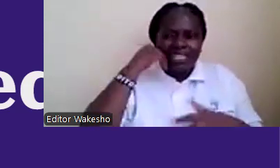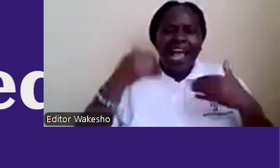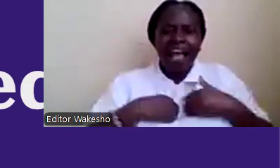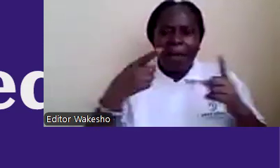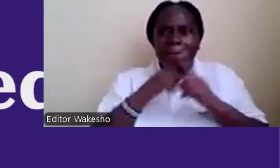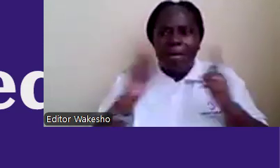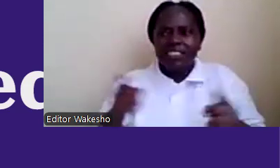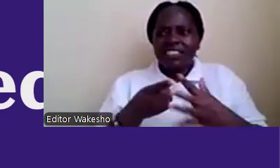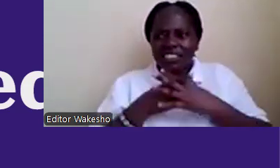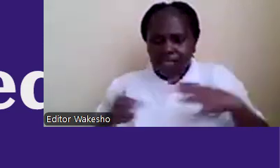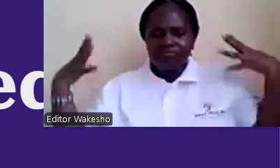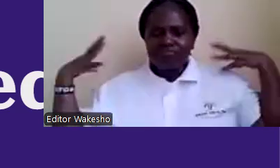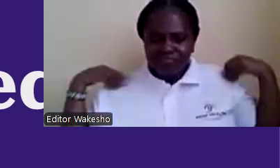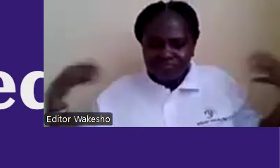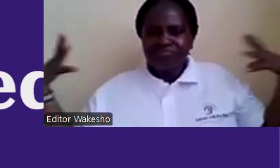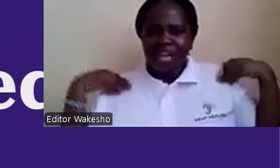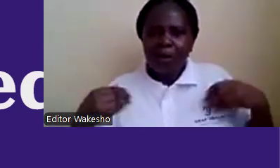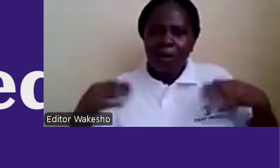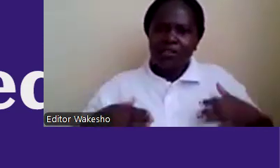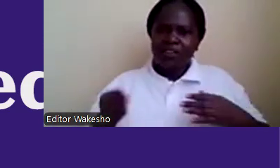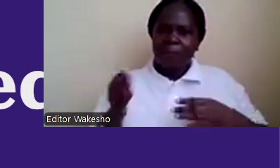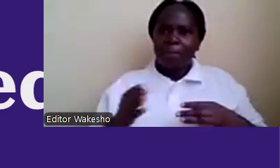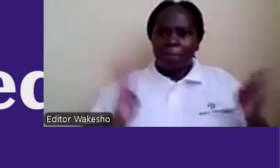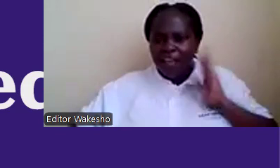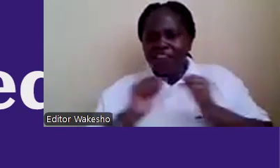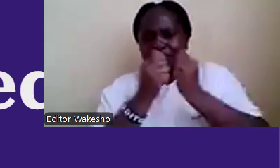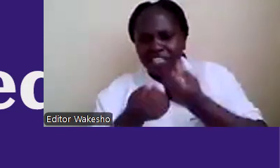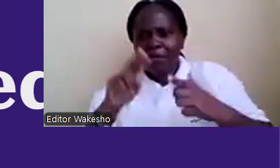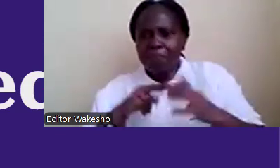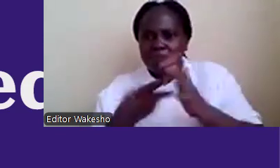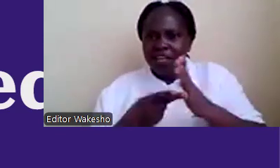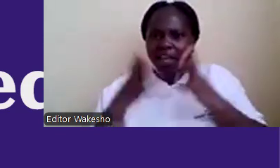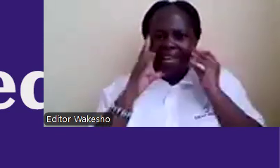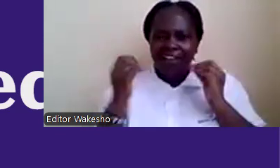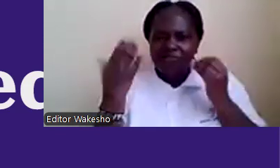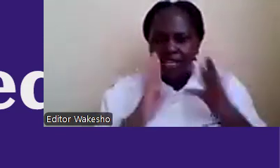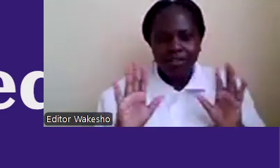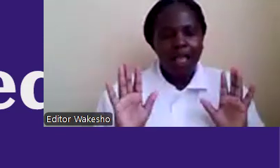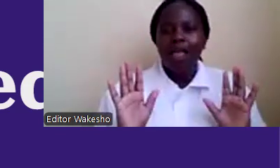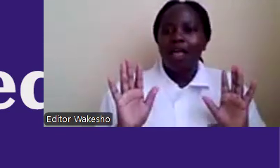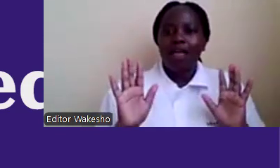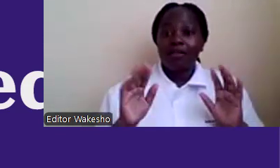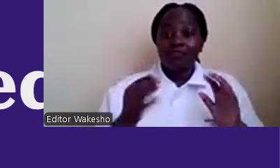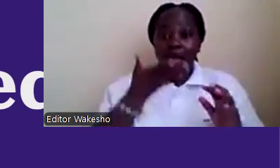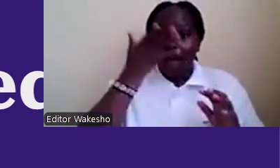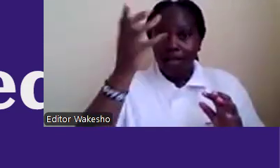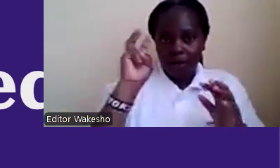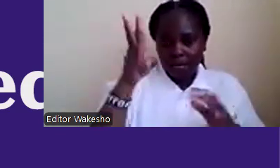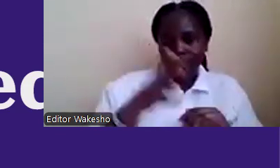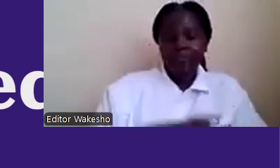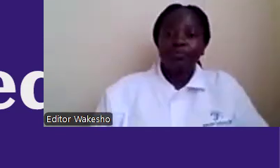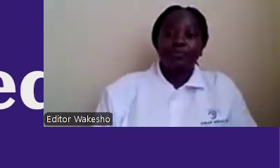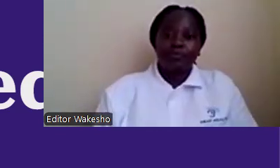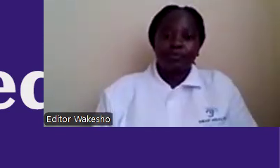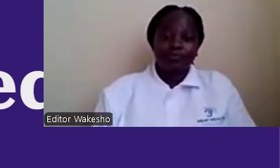a cure for diabetes through exercise and diet? So I'm going to answer this question in this way. Remember